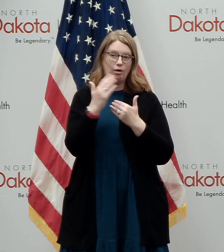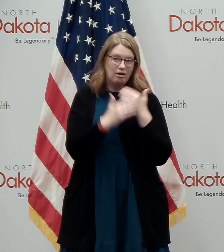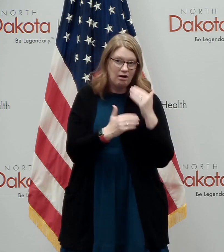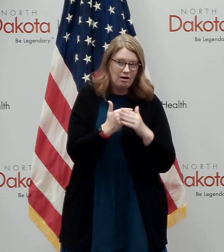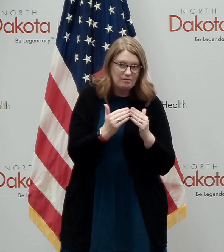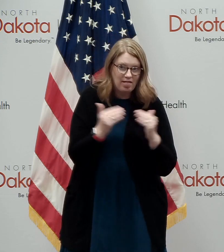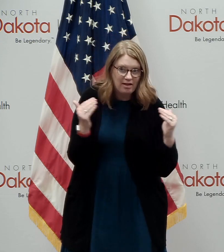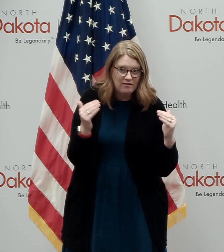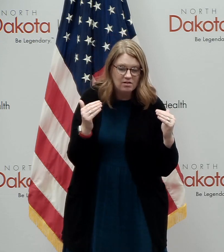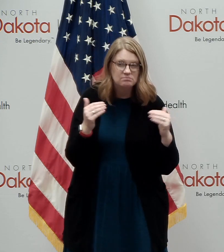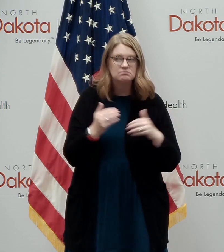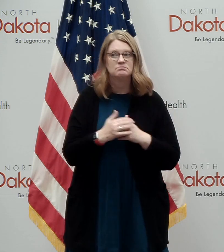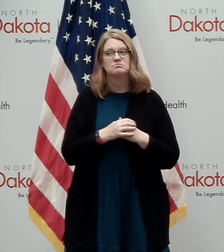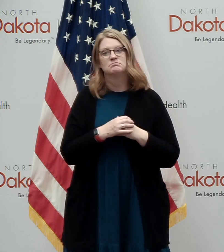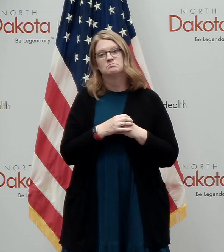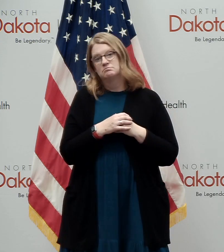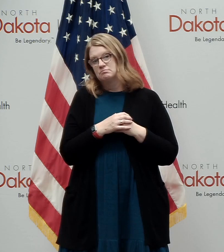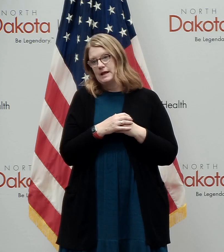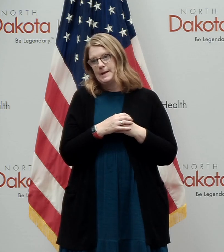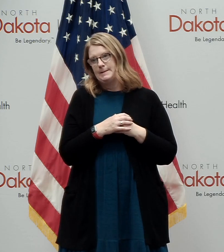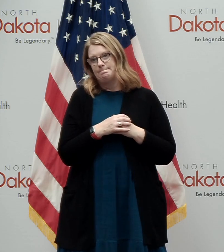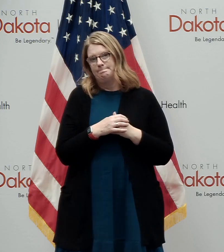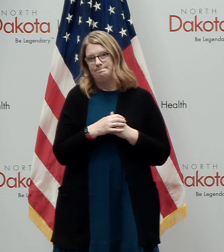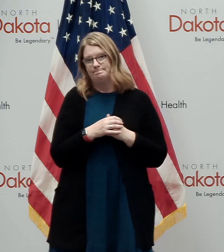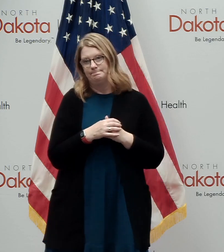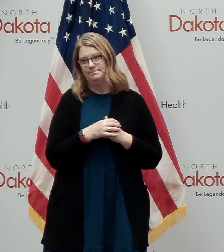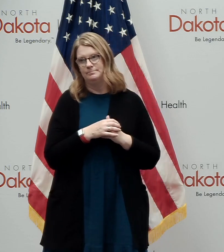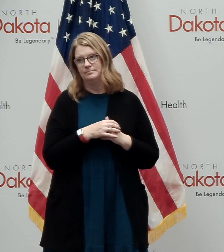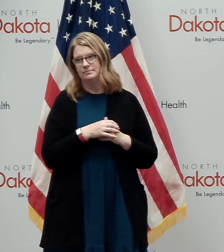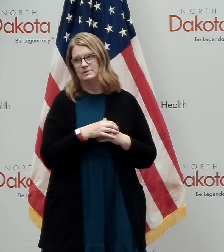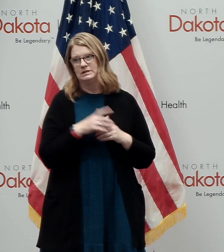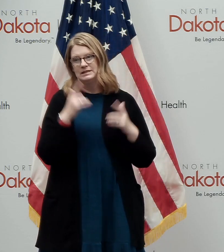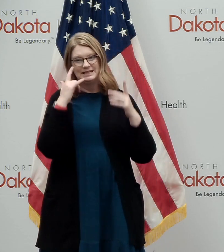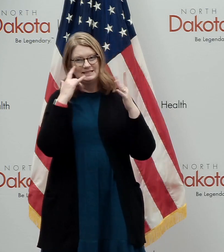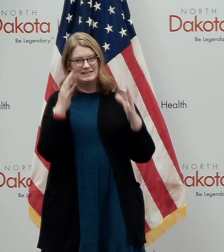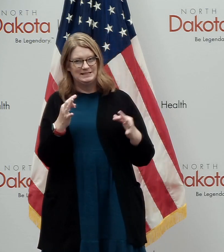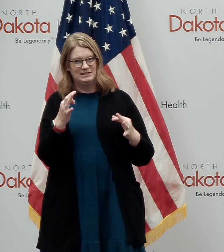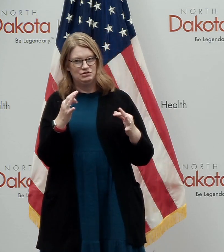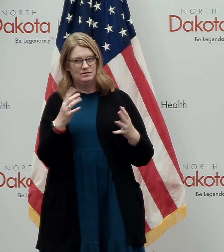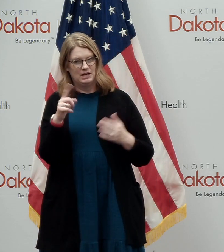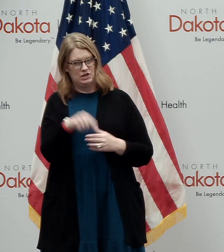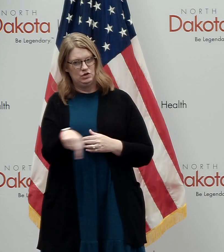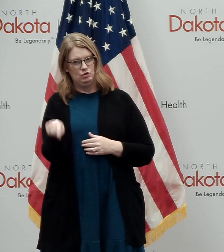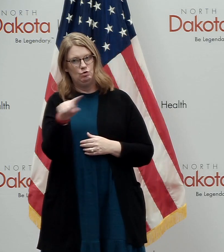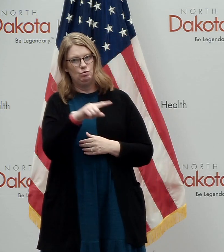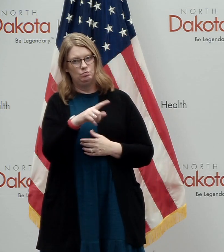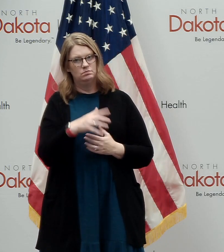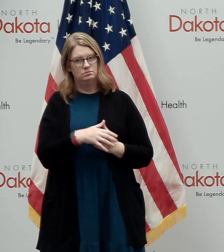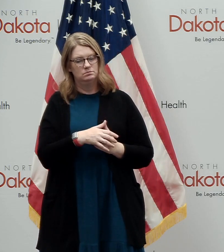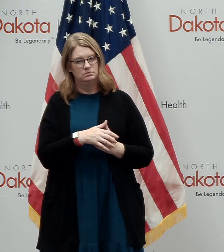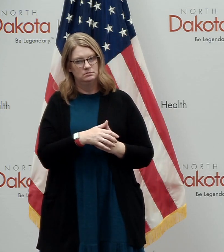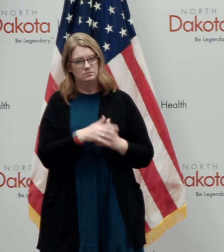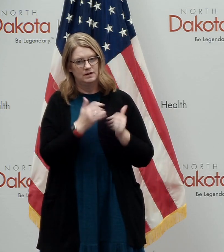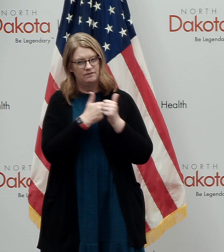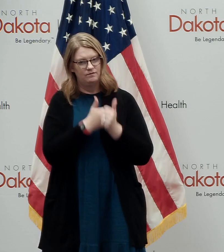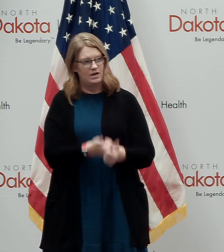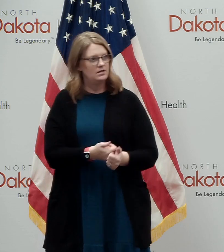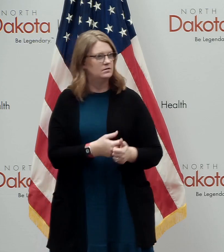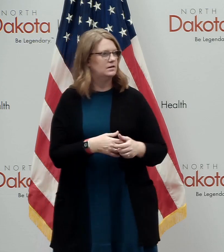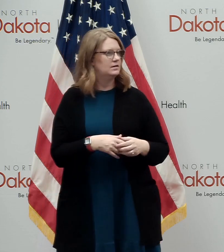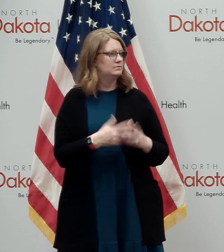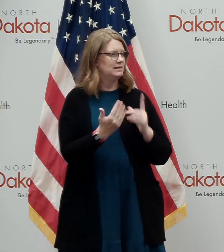choose, that's a decision that you make. And I think my staff keeps telling me